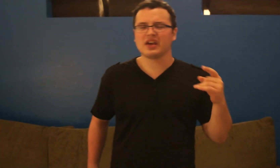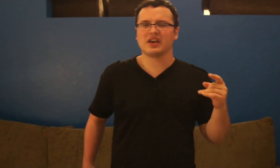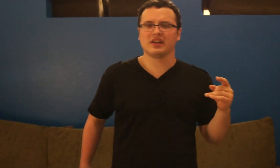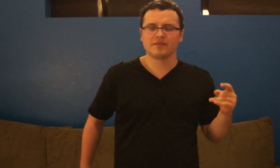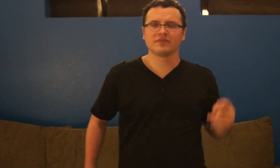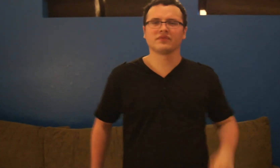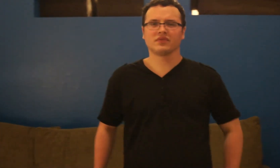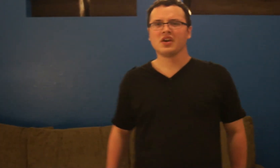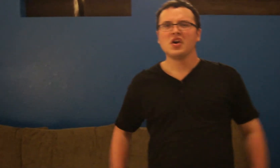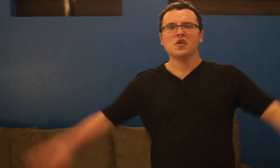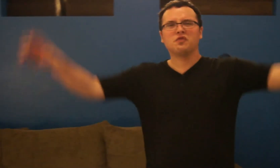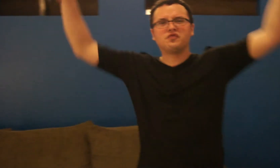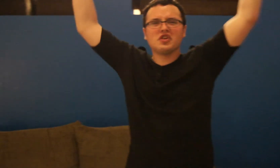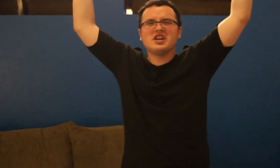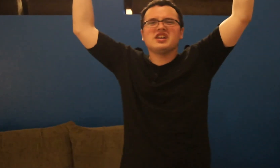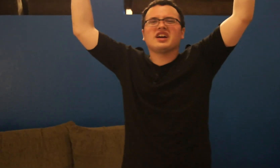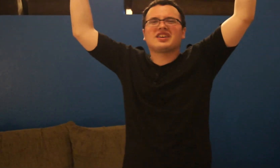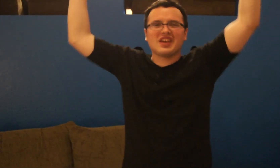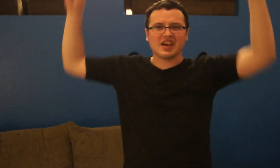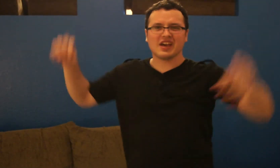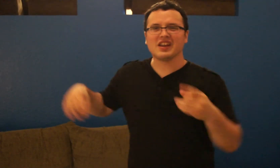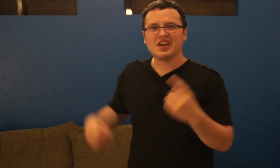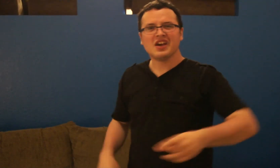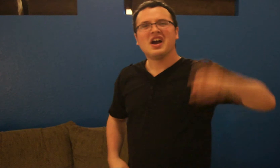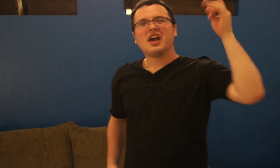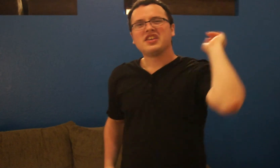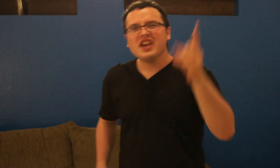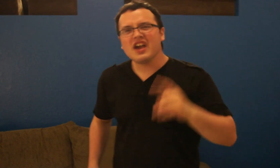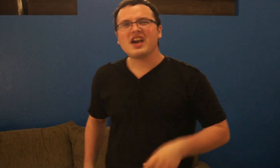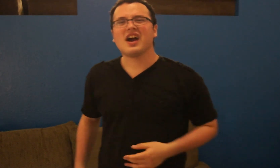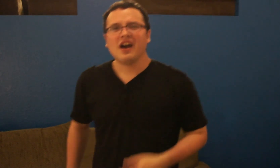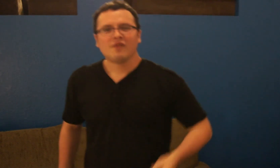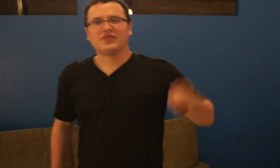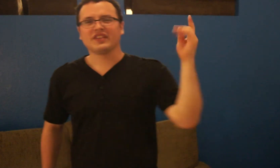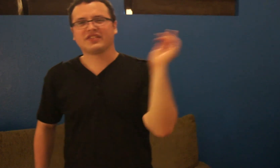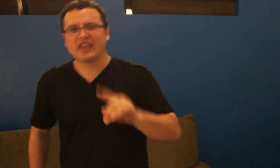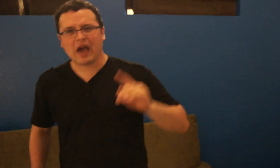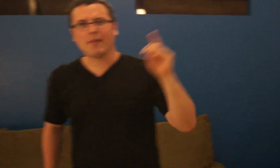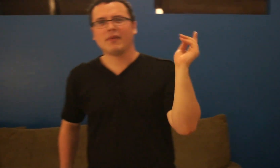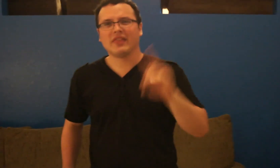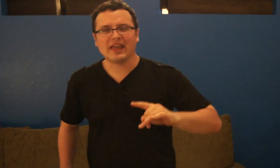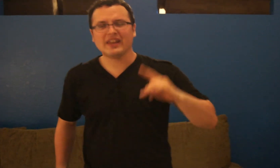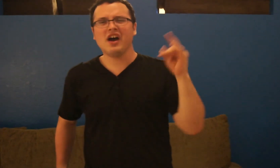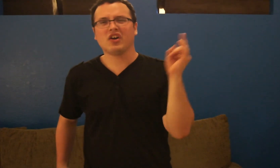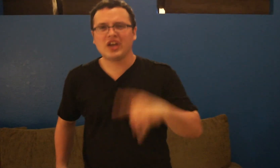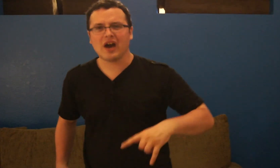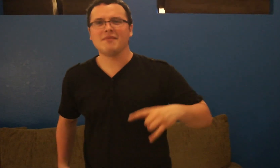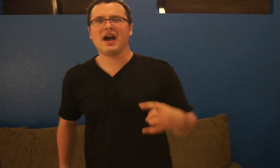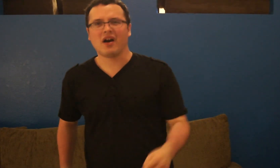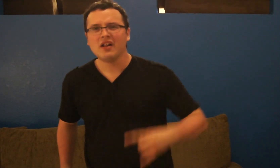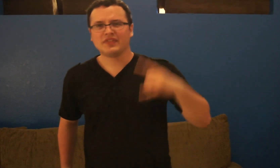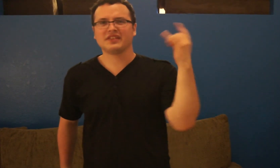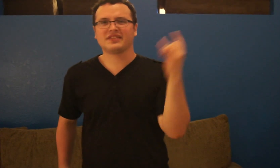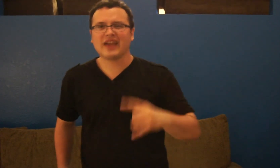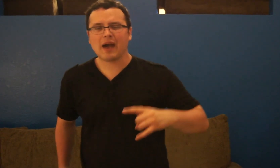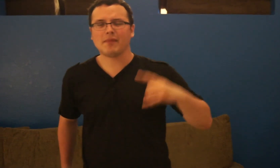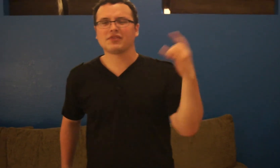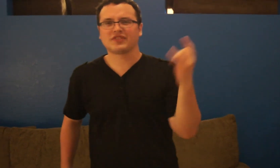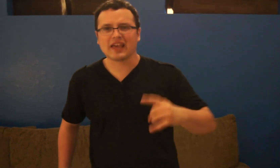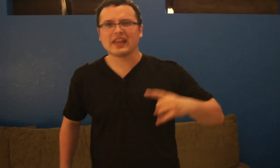again, free again. Yeah, this time I'ma let it all come out. This time I'ma stand